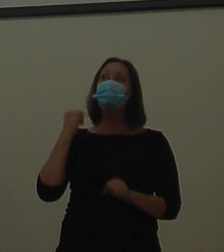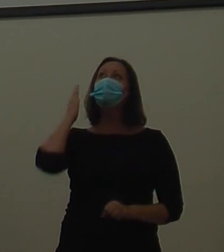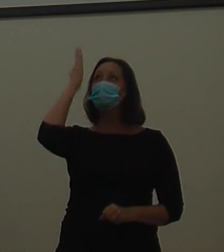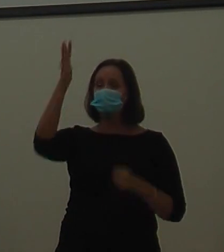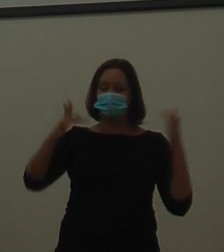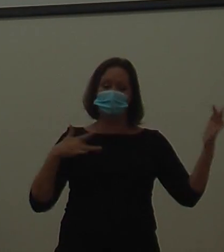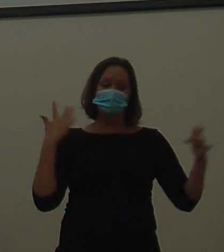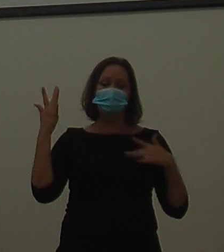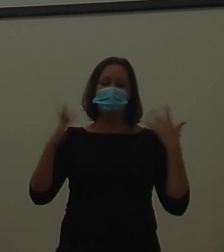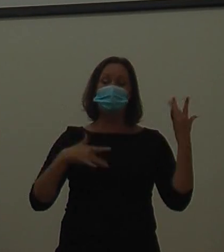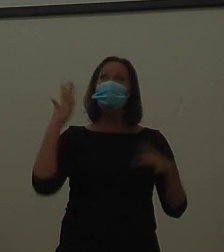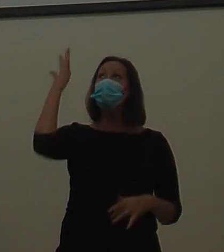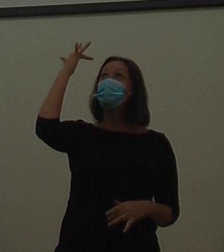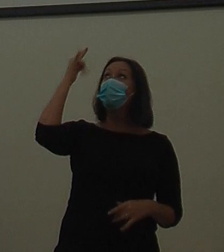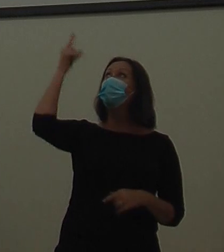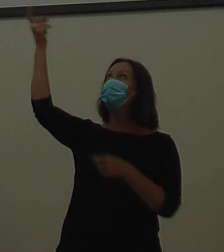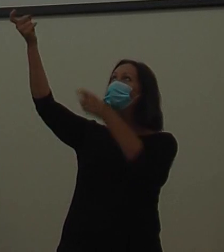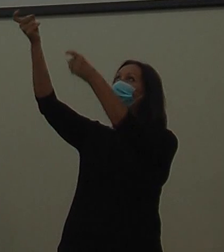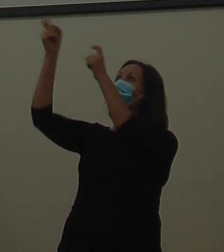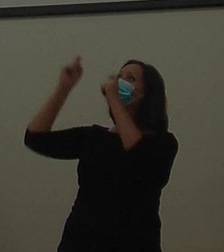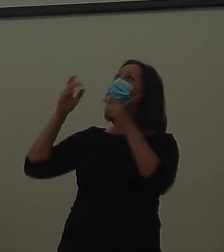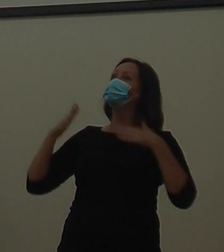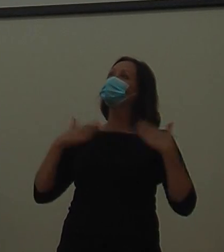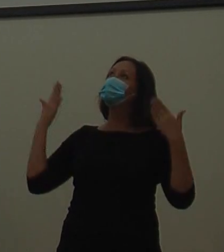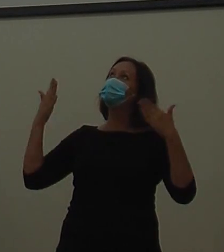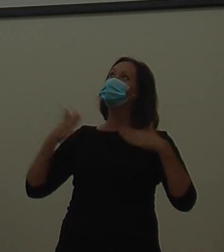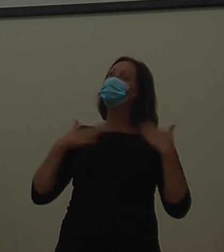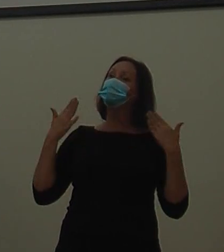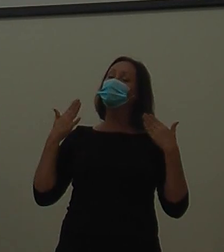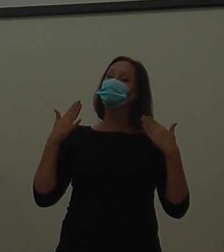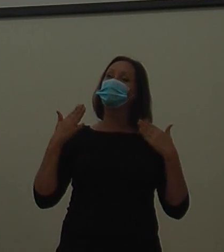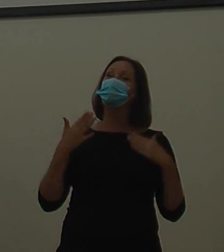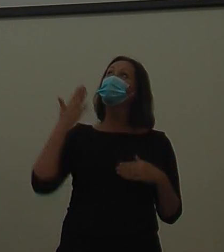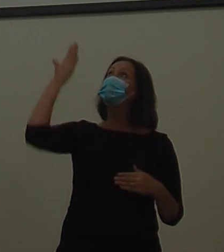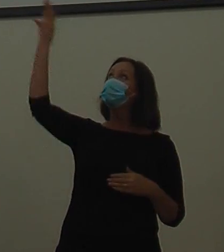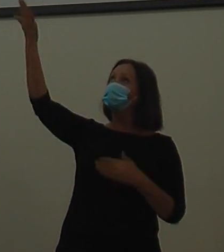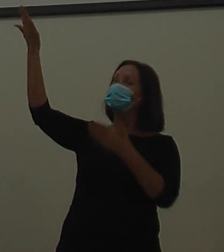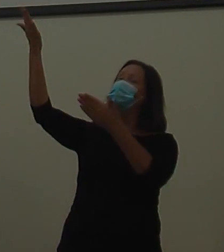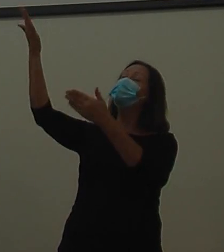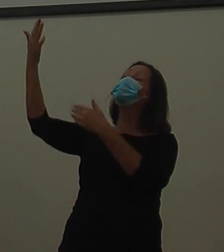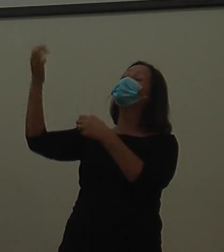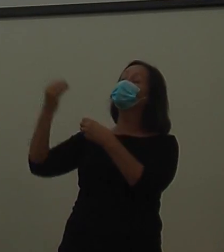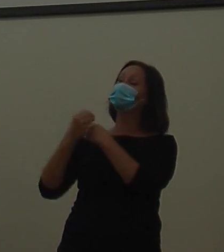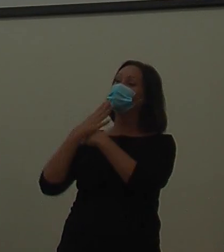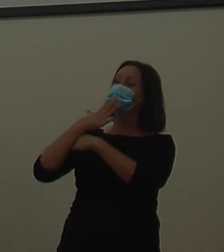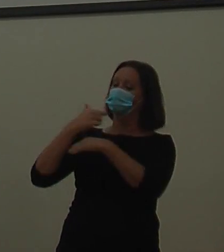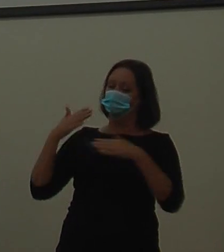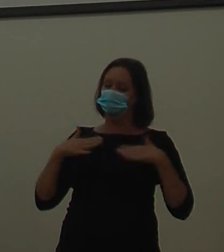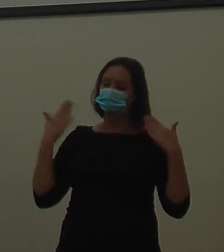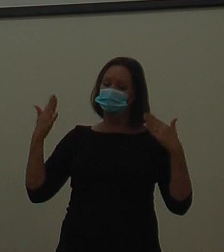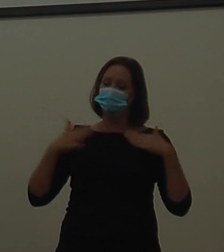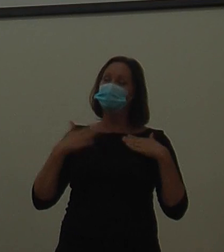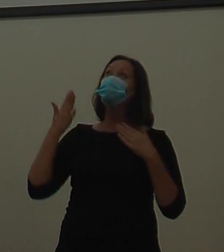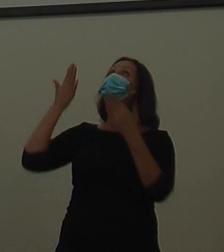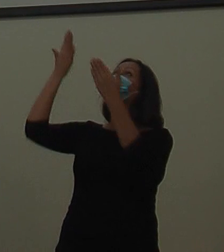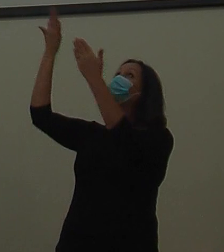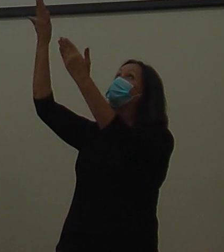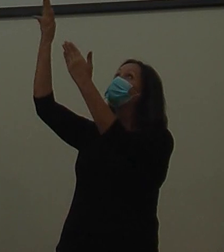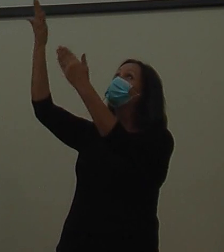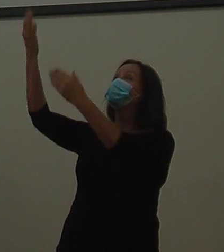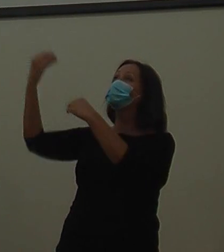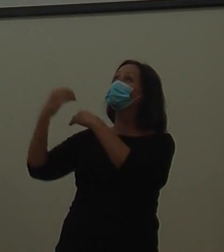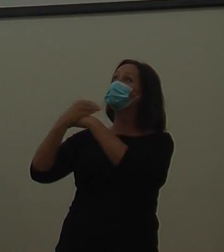will rejoice, for he has made me glad. He has made me glad, he has made